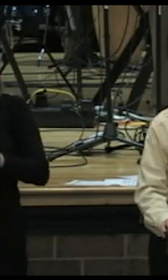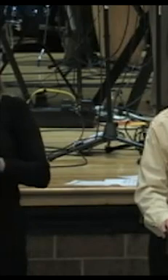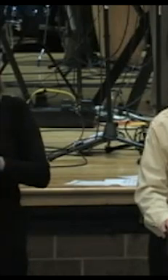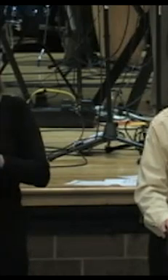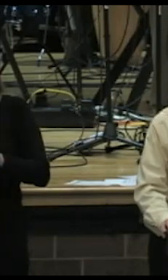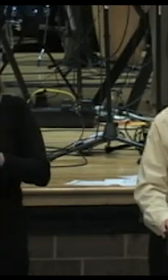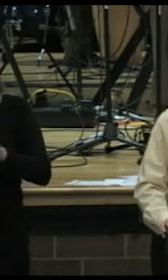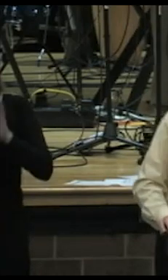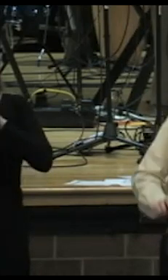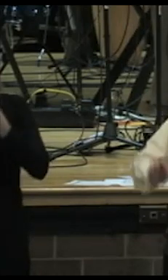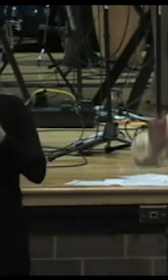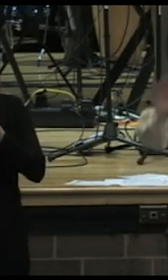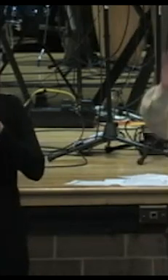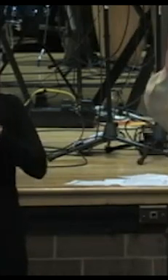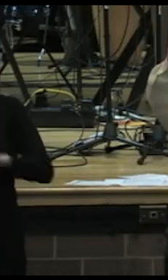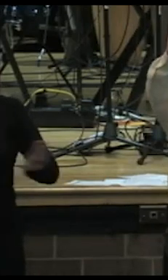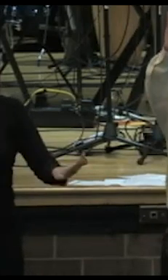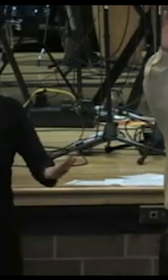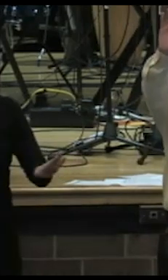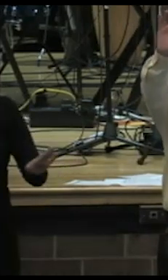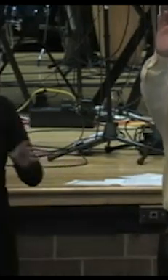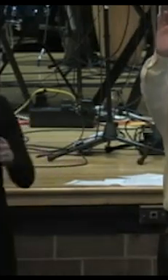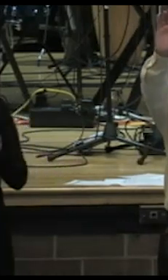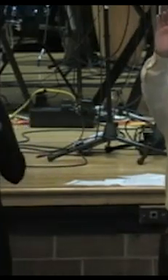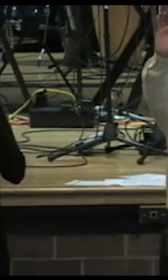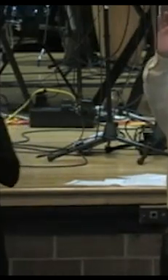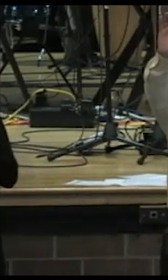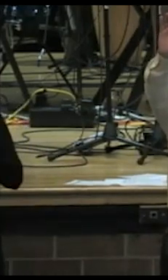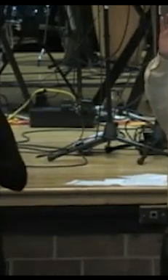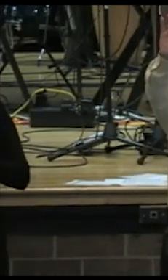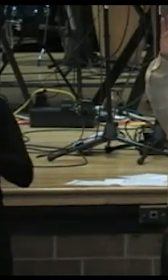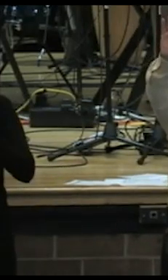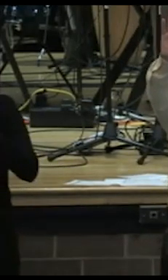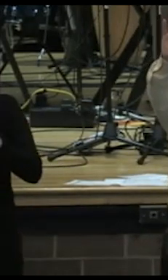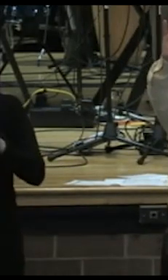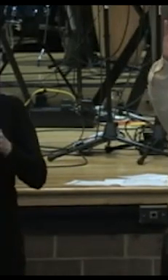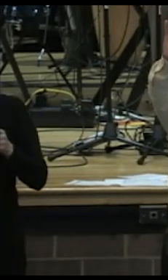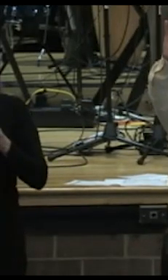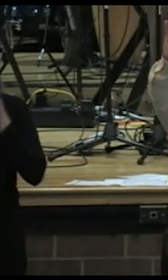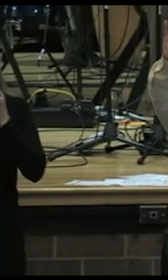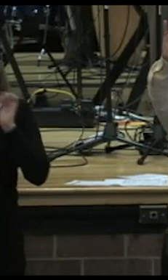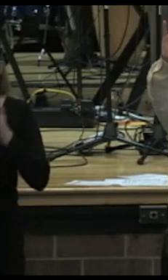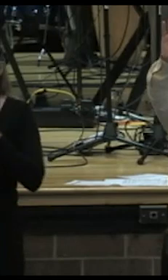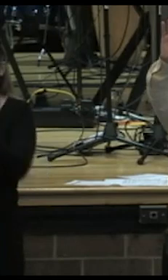children. How many people have older parents that you still need wisdom how to relate to them?